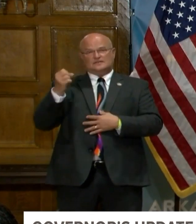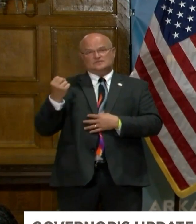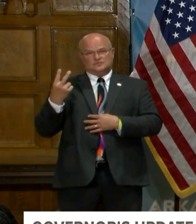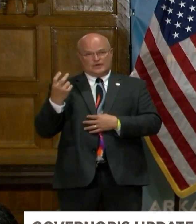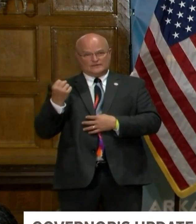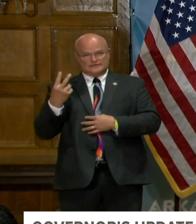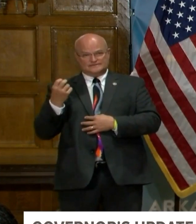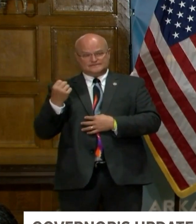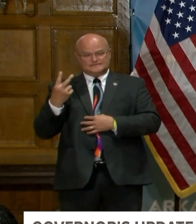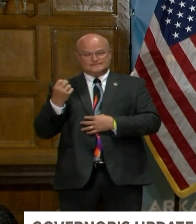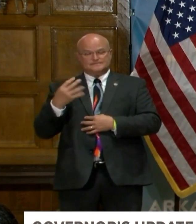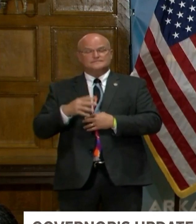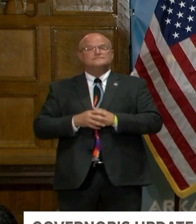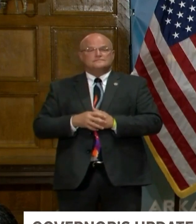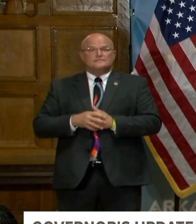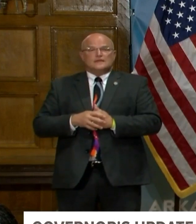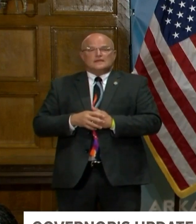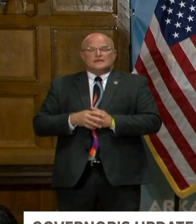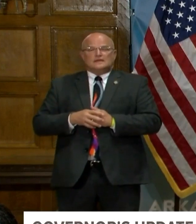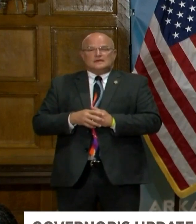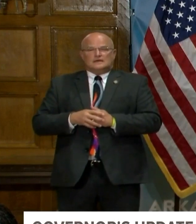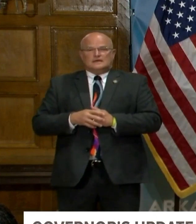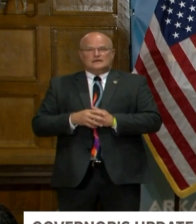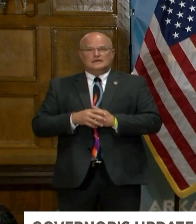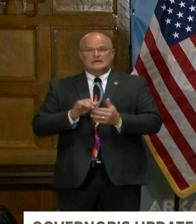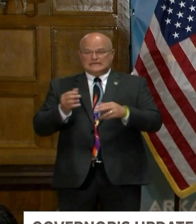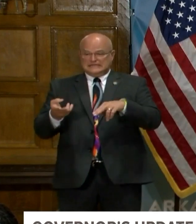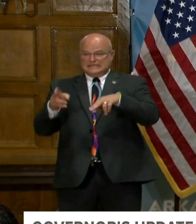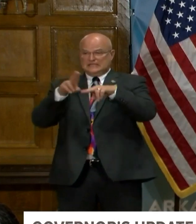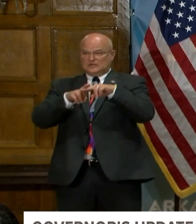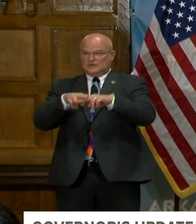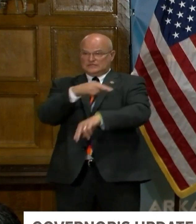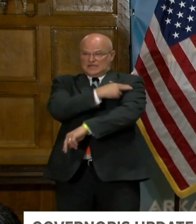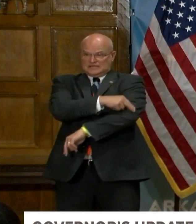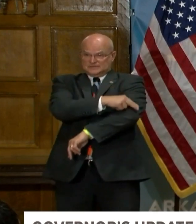24,512. The increase in